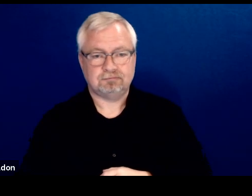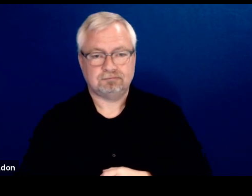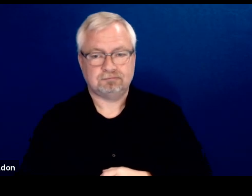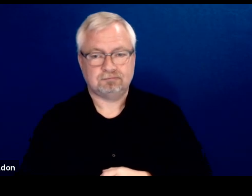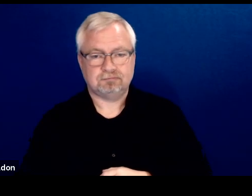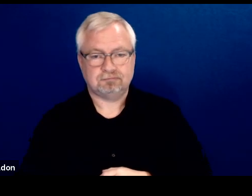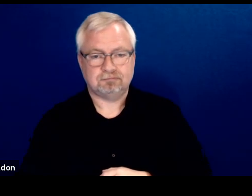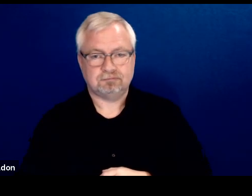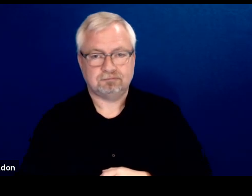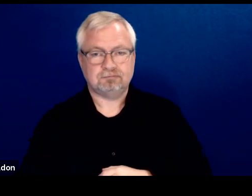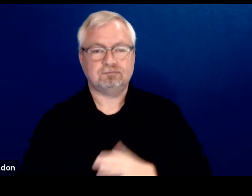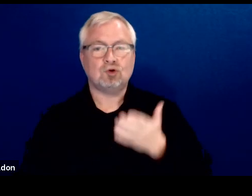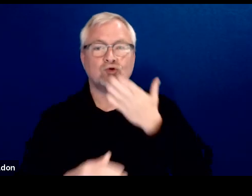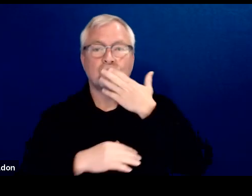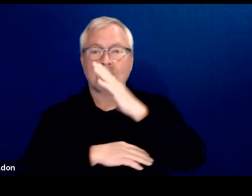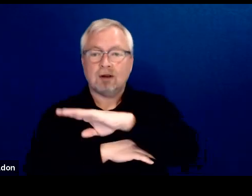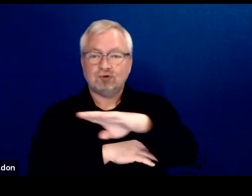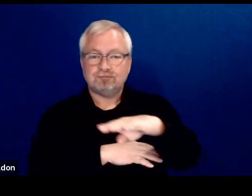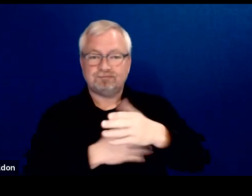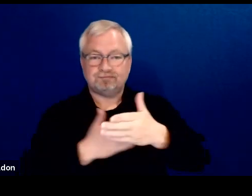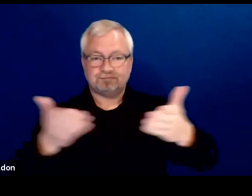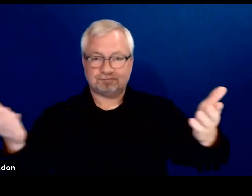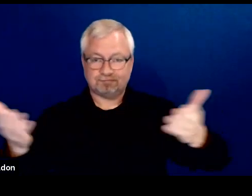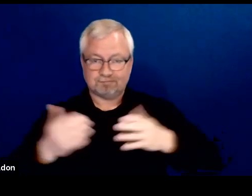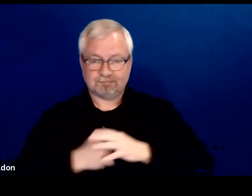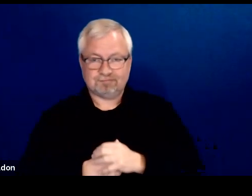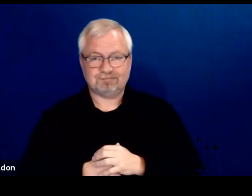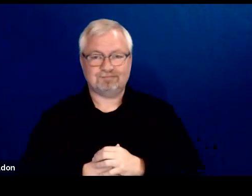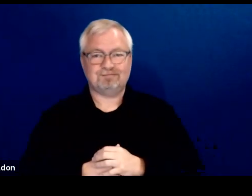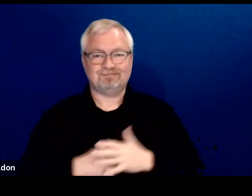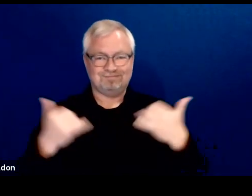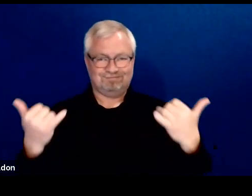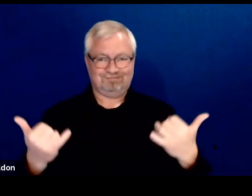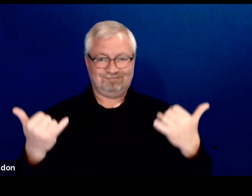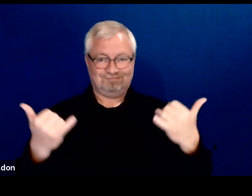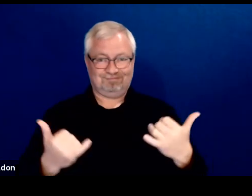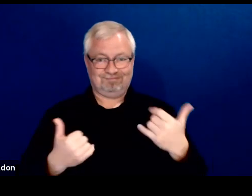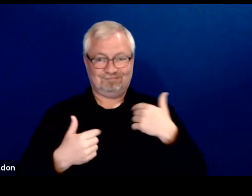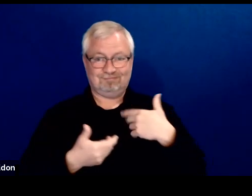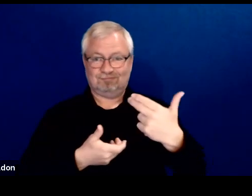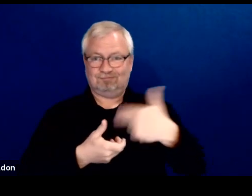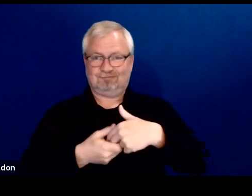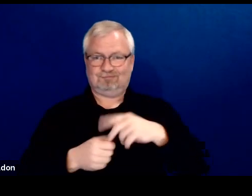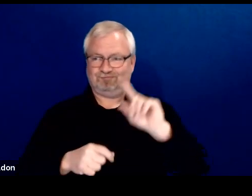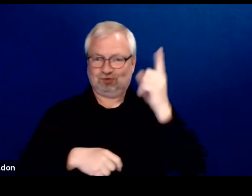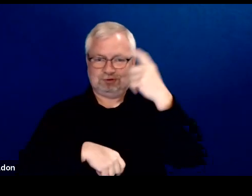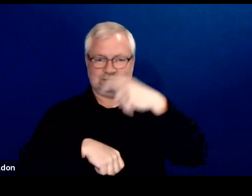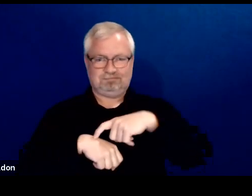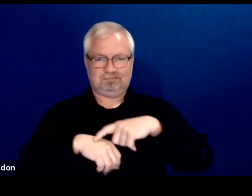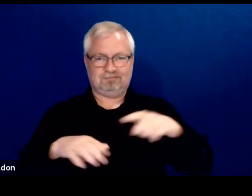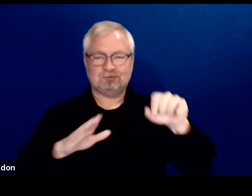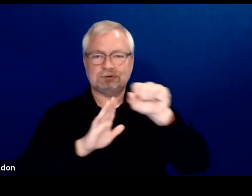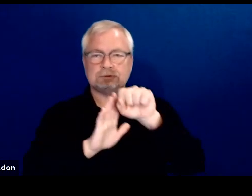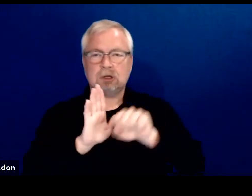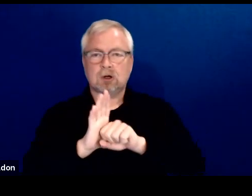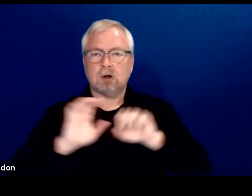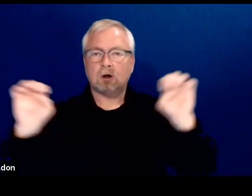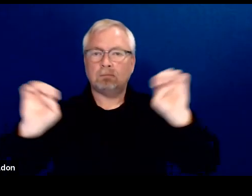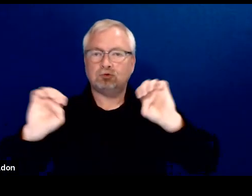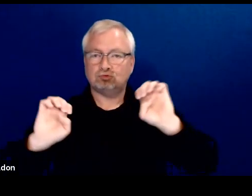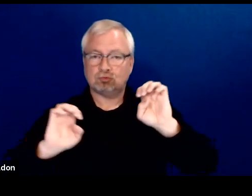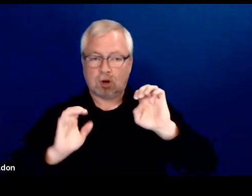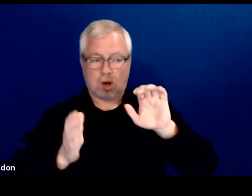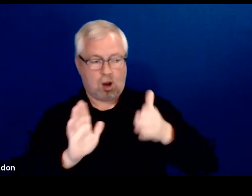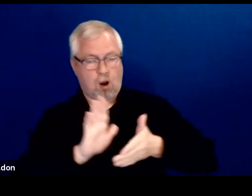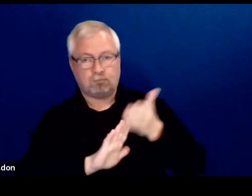Good afternoon, Minnesota. Today, I'm joining you for the first time from the State Emergency Operations Center. I want to give a big thank you to